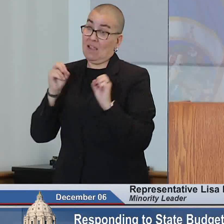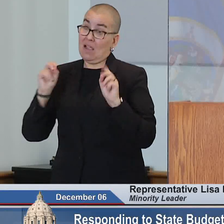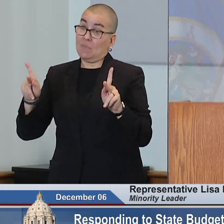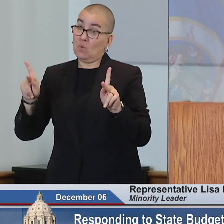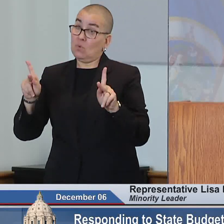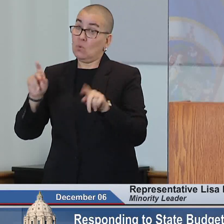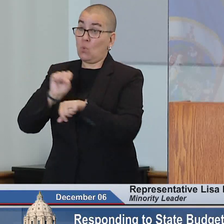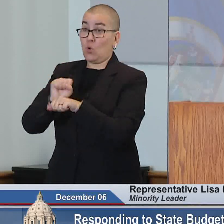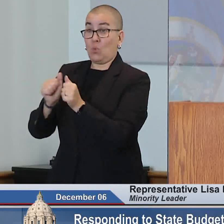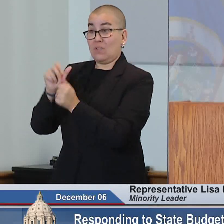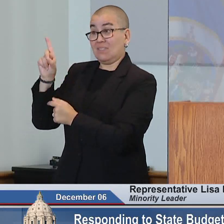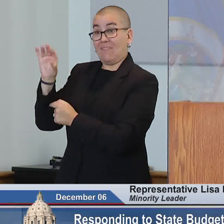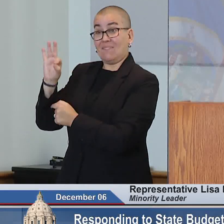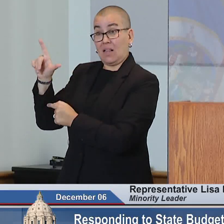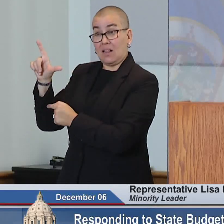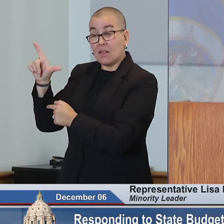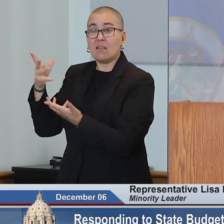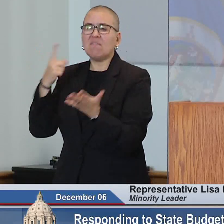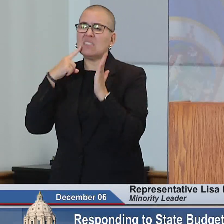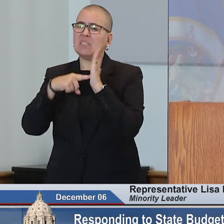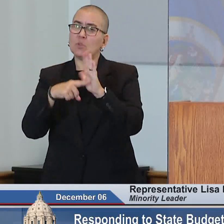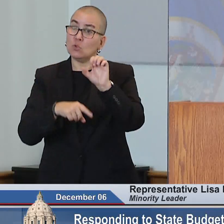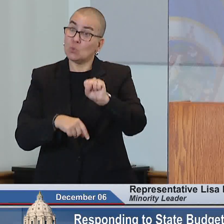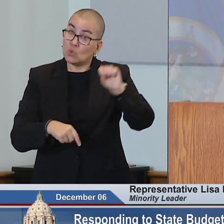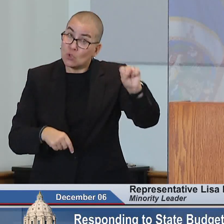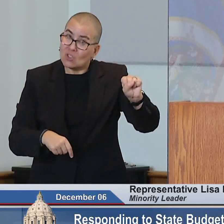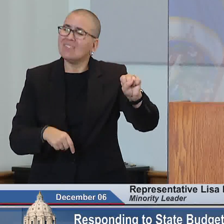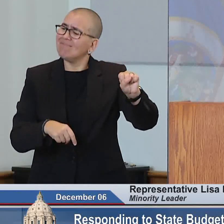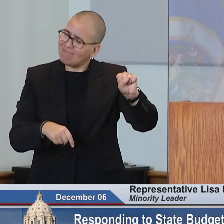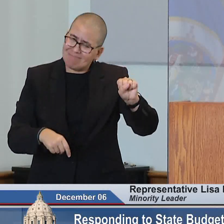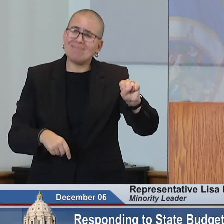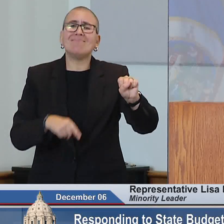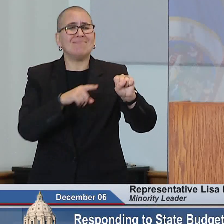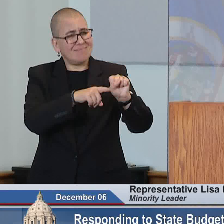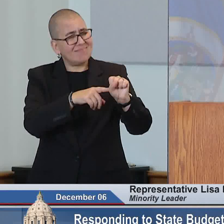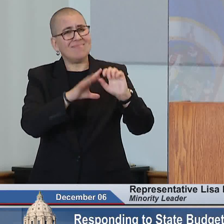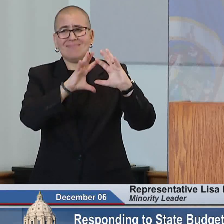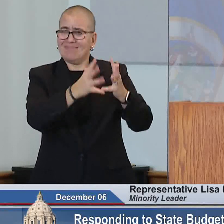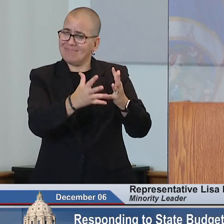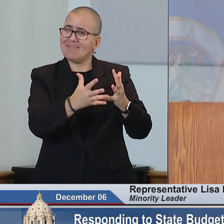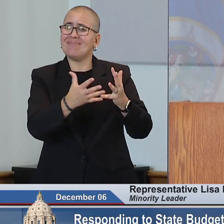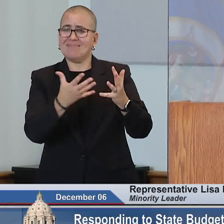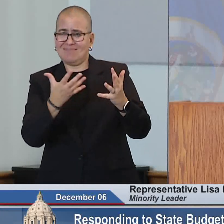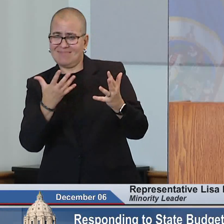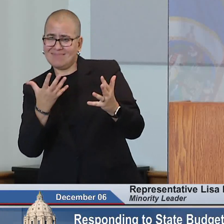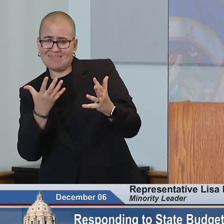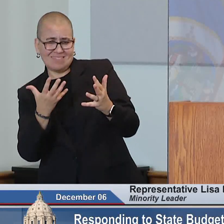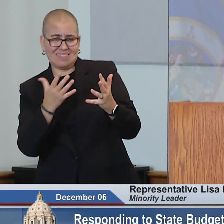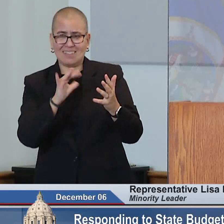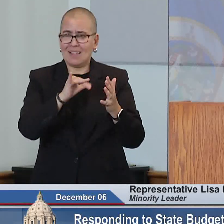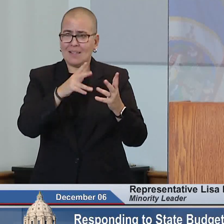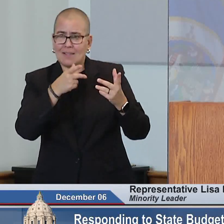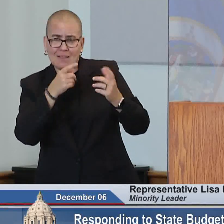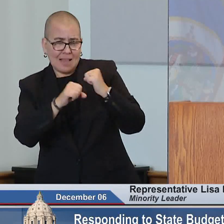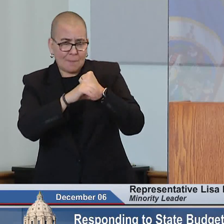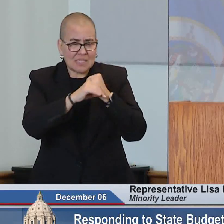Social Security. Those are things that both parties campaigned on, and we look forward to that work being done.